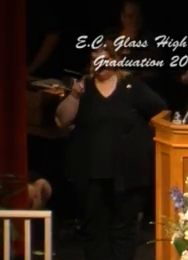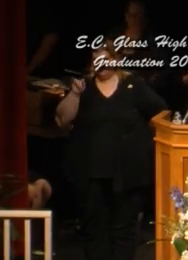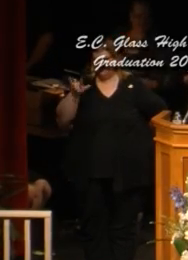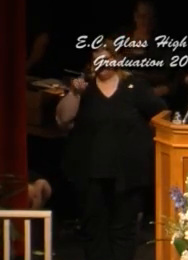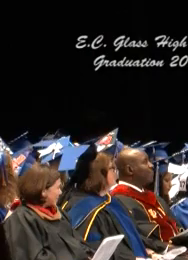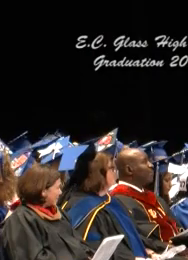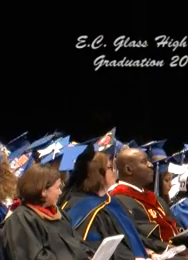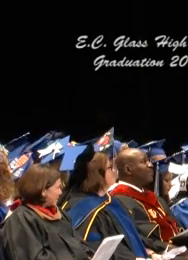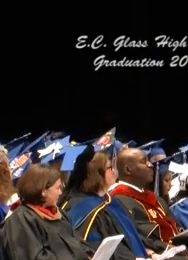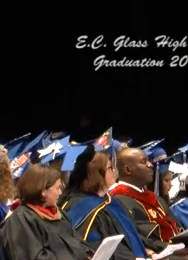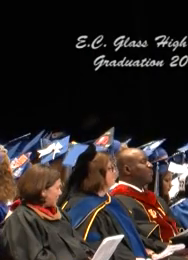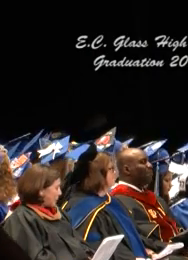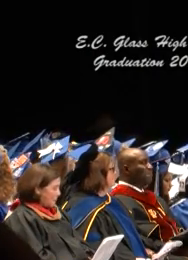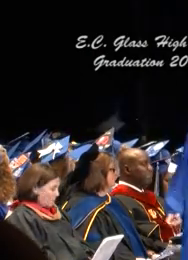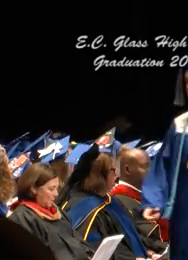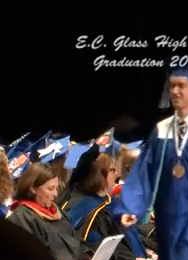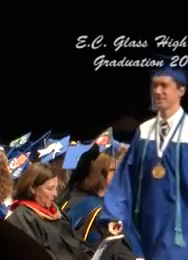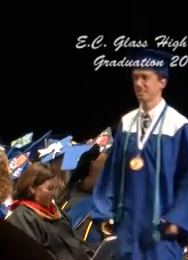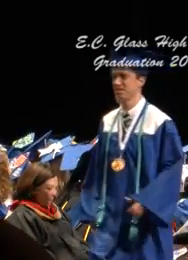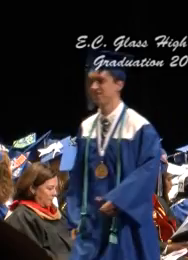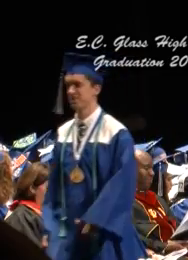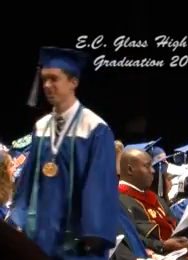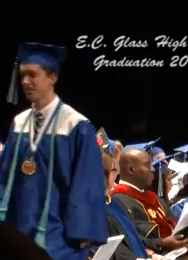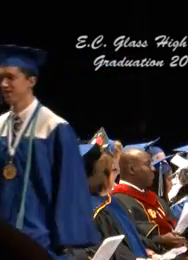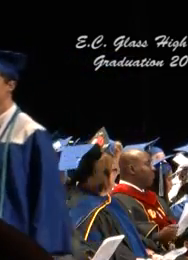Tyler Damon Ross.